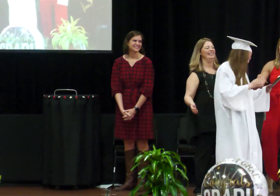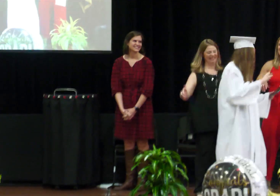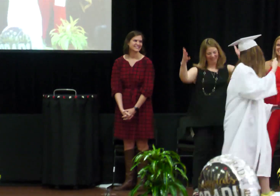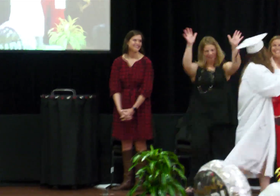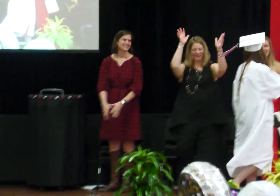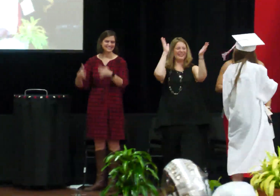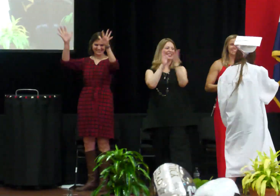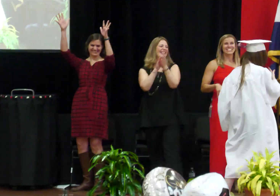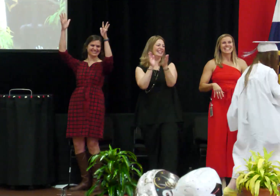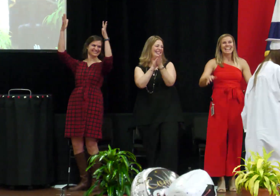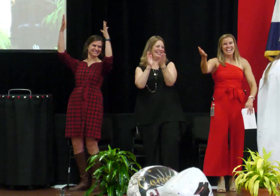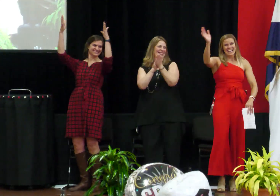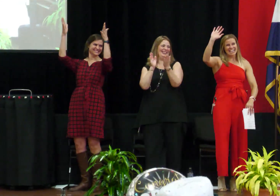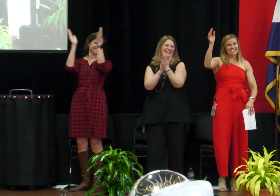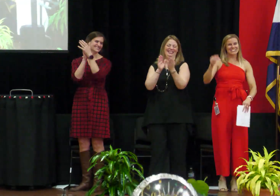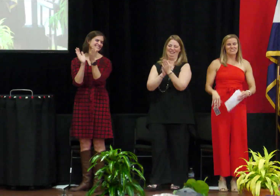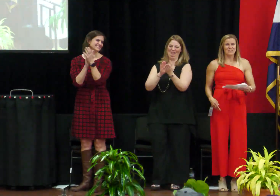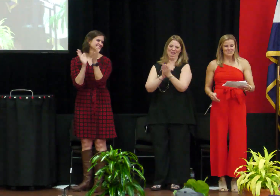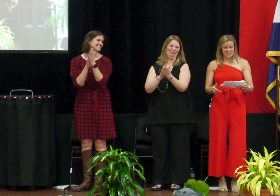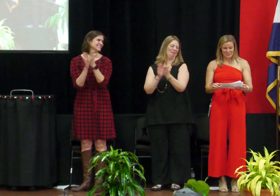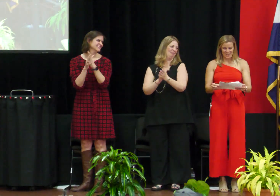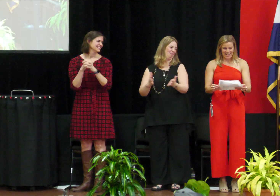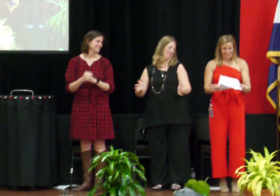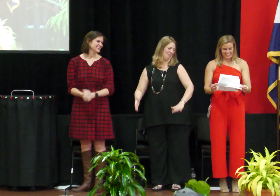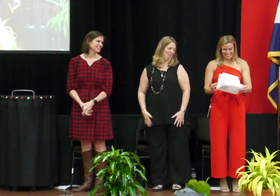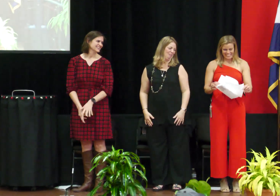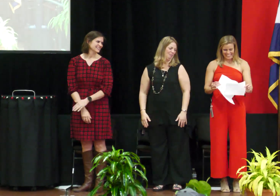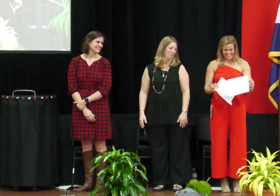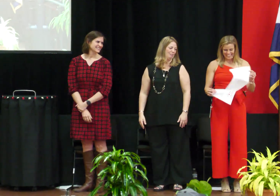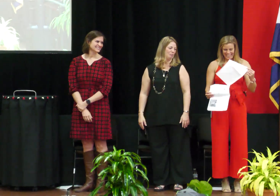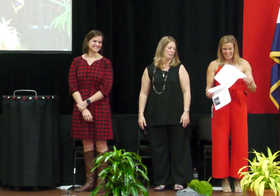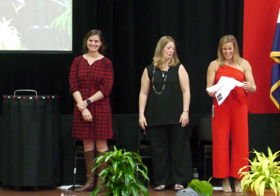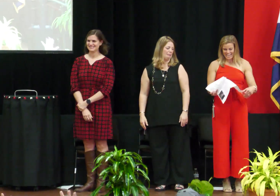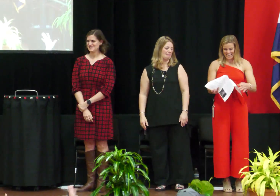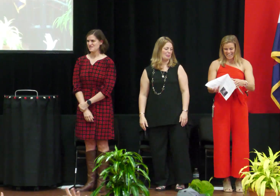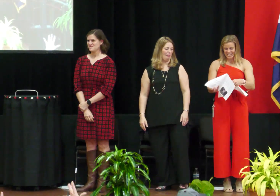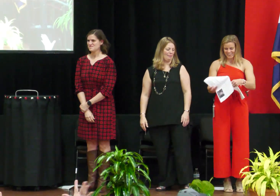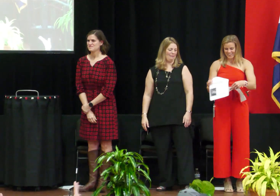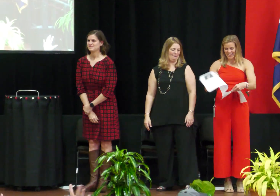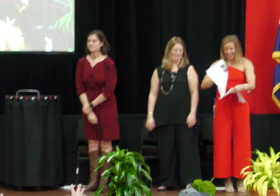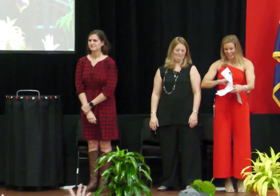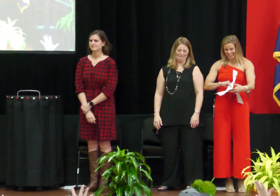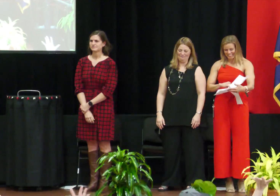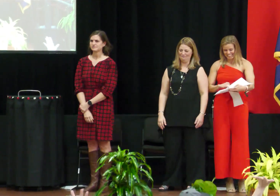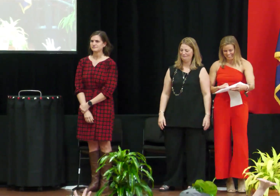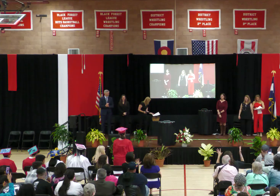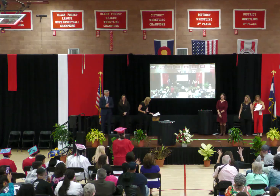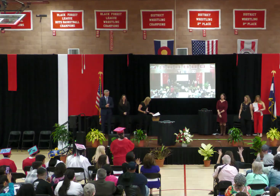to left, and a wave to the crowd. All right.